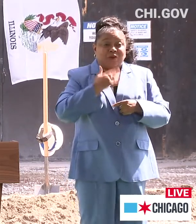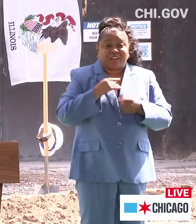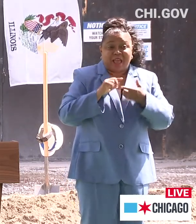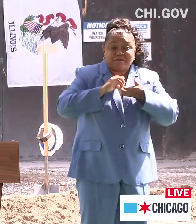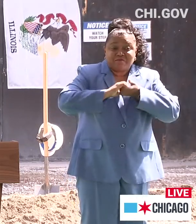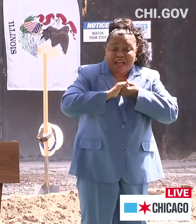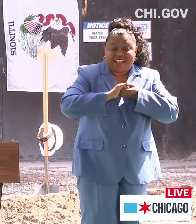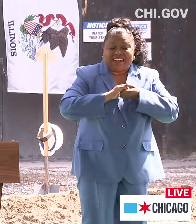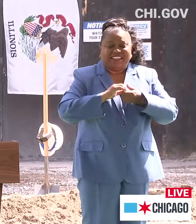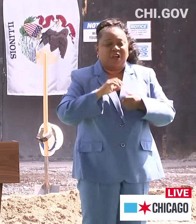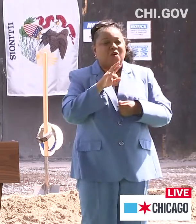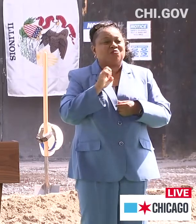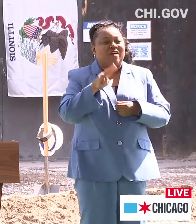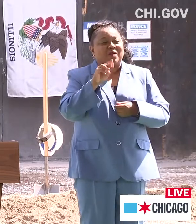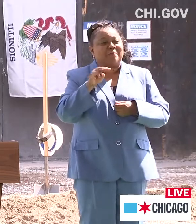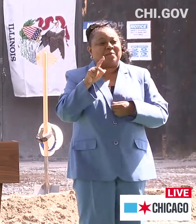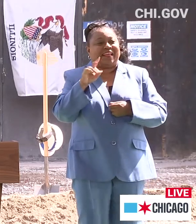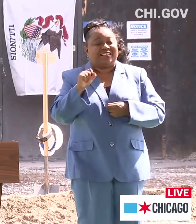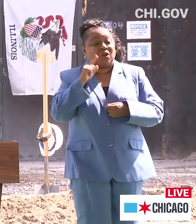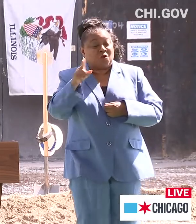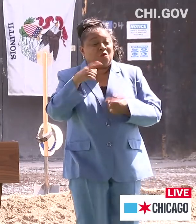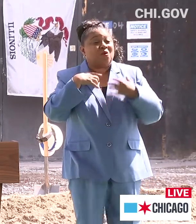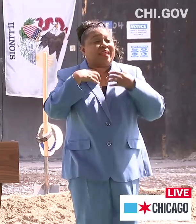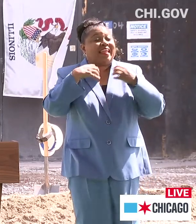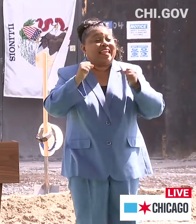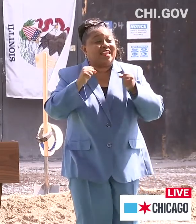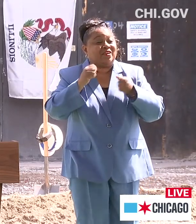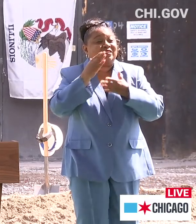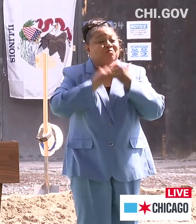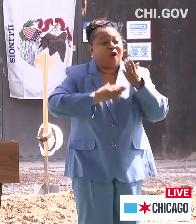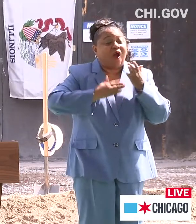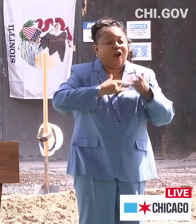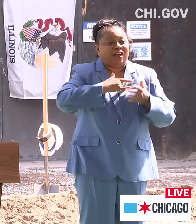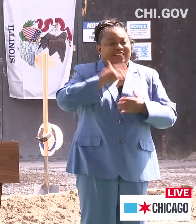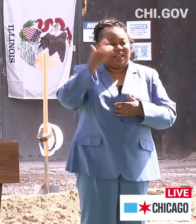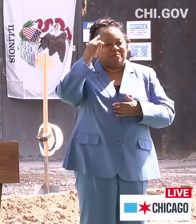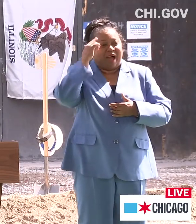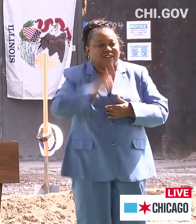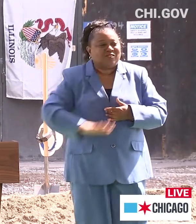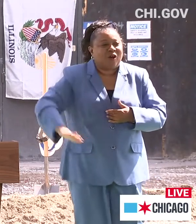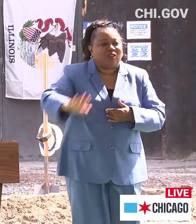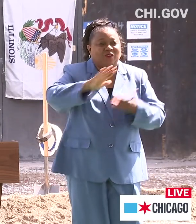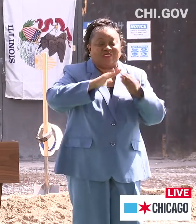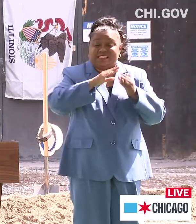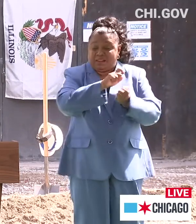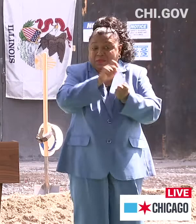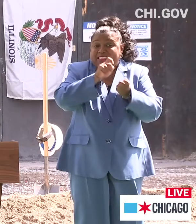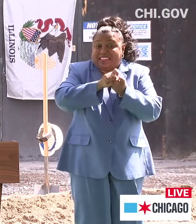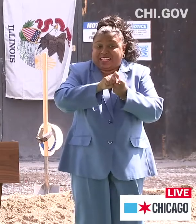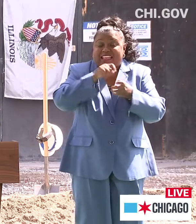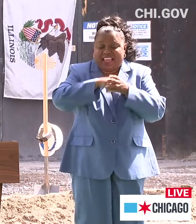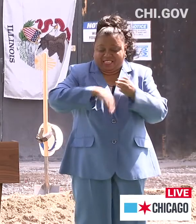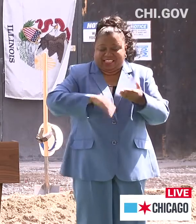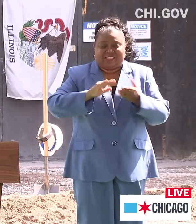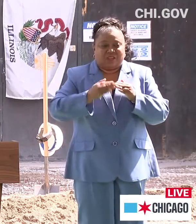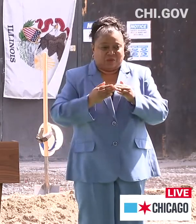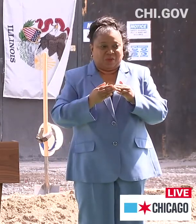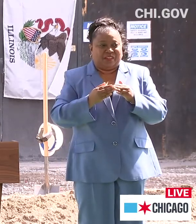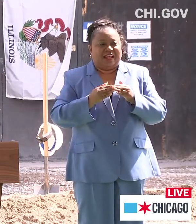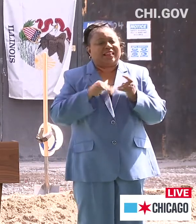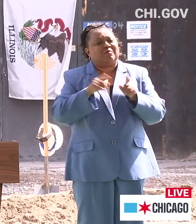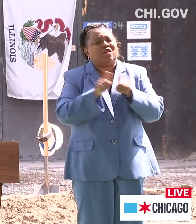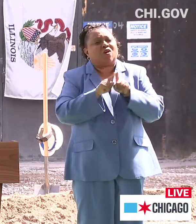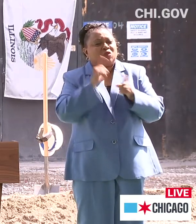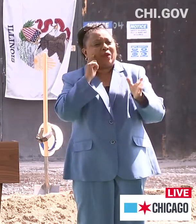buddy, Reverend Meeks, who heals hearts and minds all over the city, but particularly in this community. Let